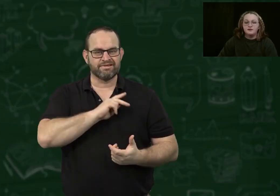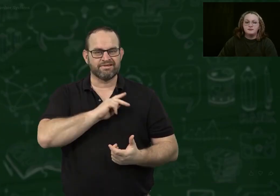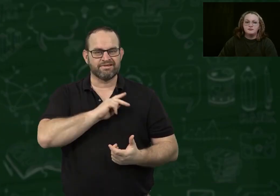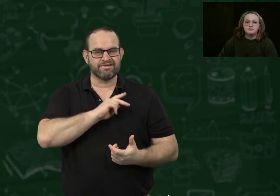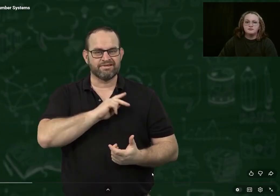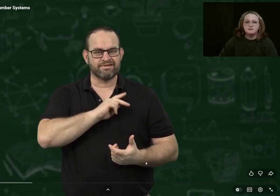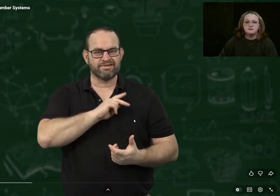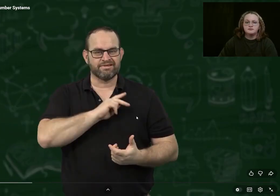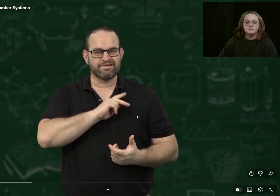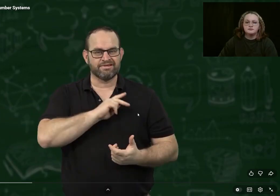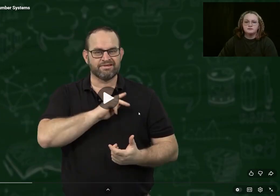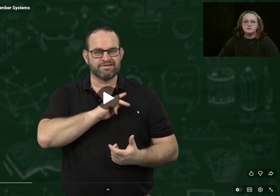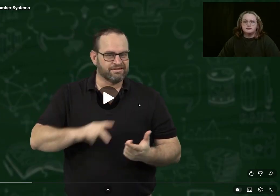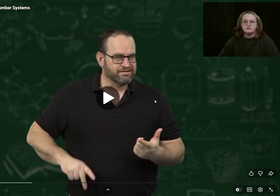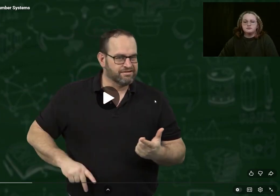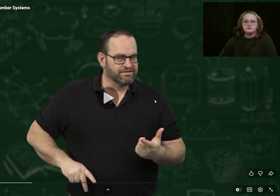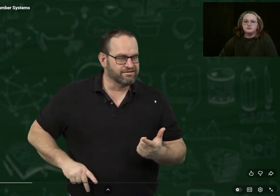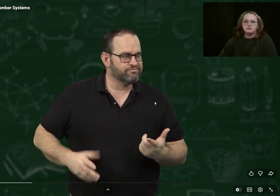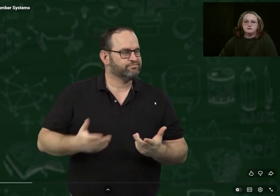us?